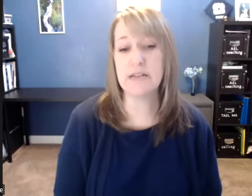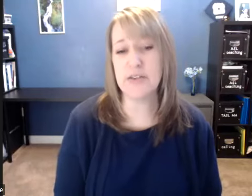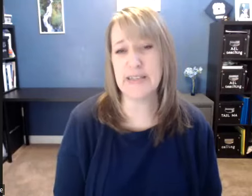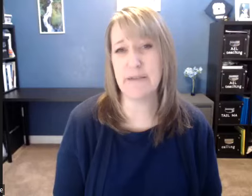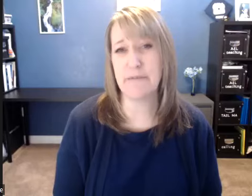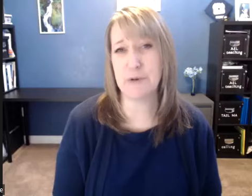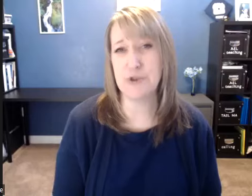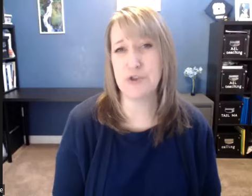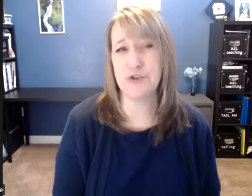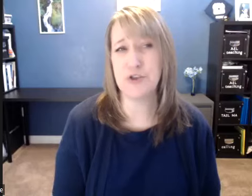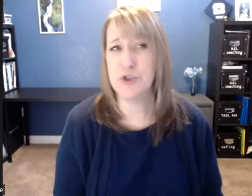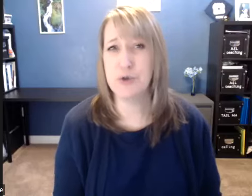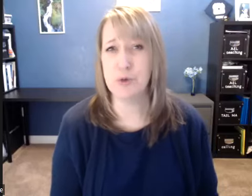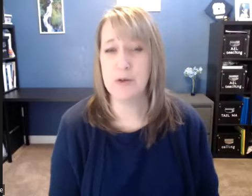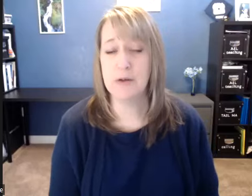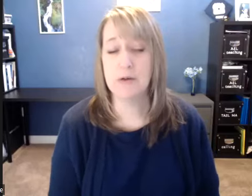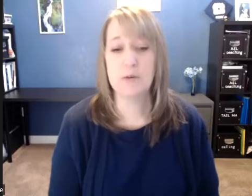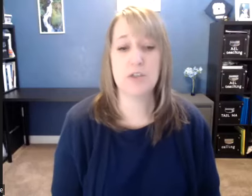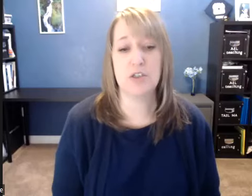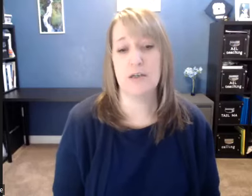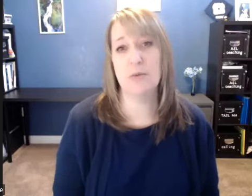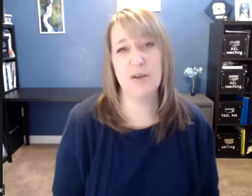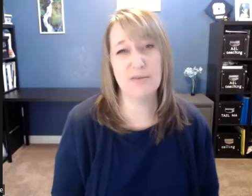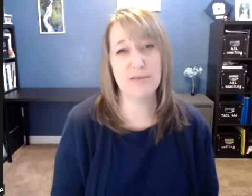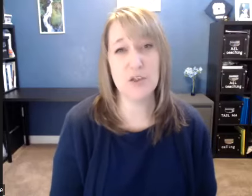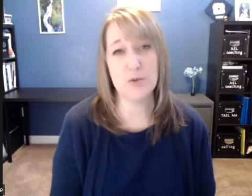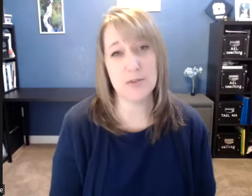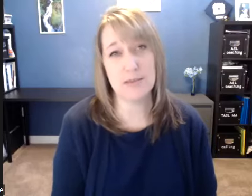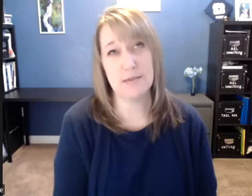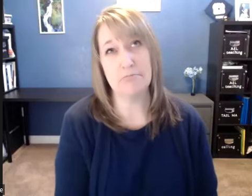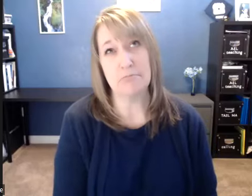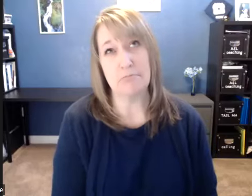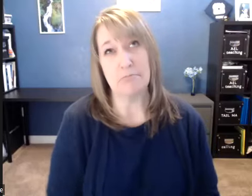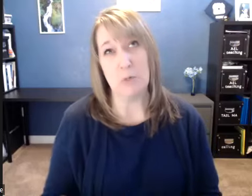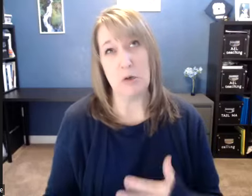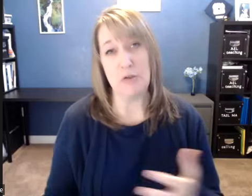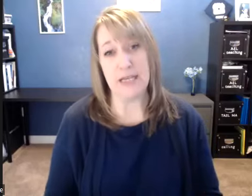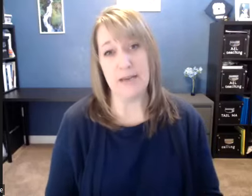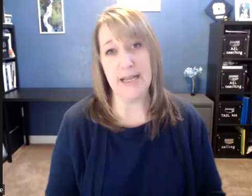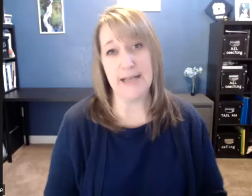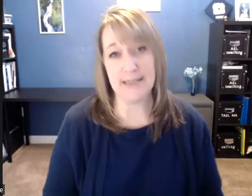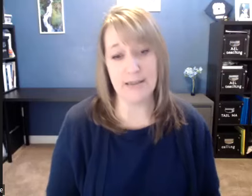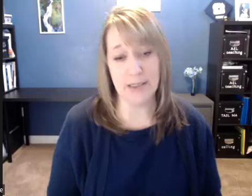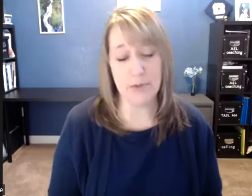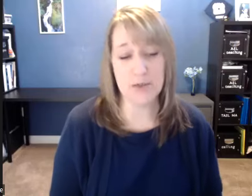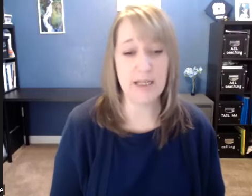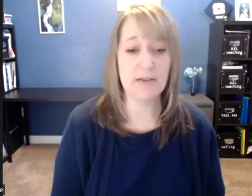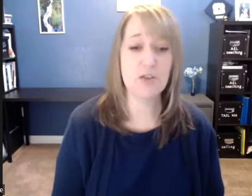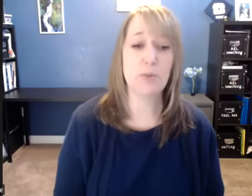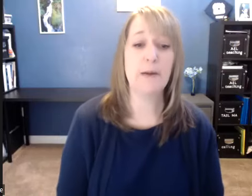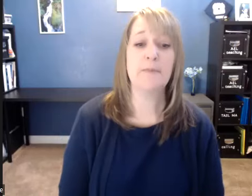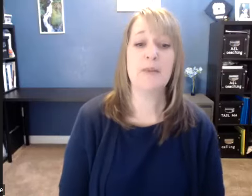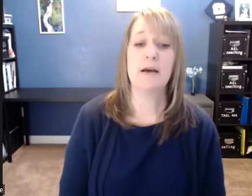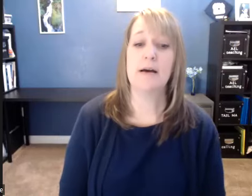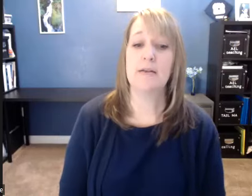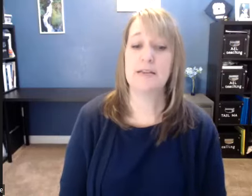also the sign for to, which I know we don't use all the time in ASL like we do in English, but the sign